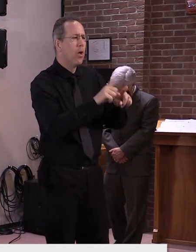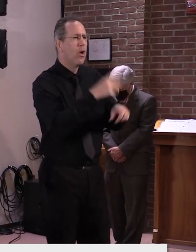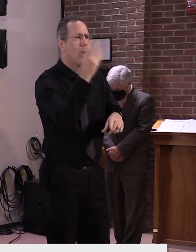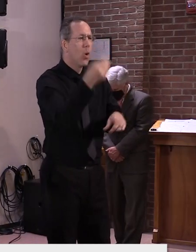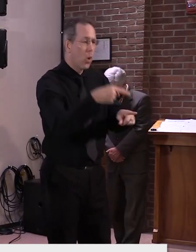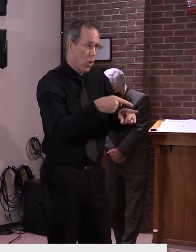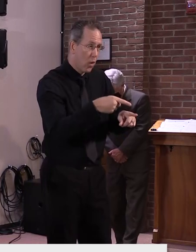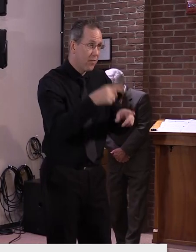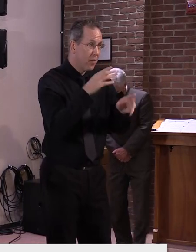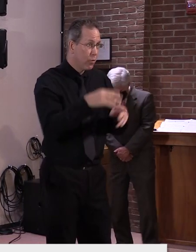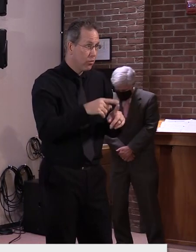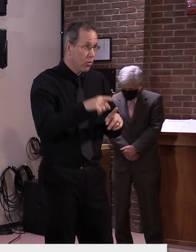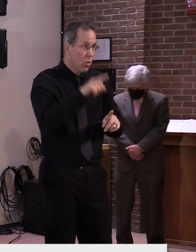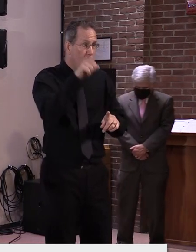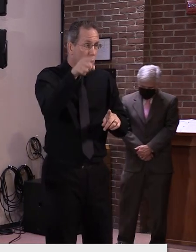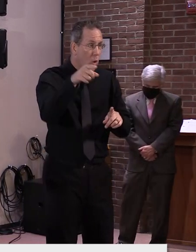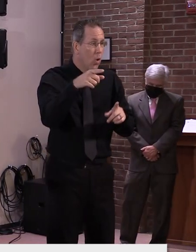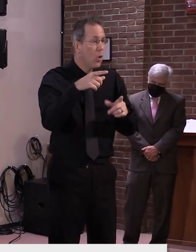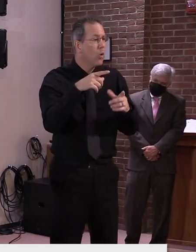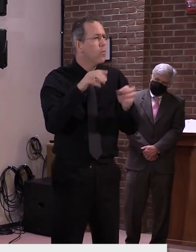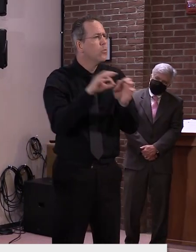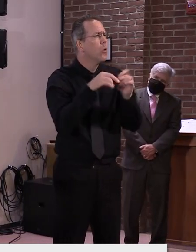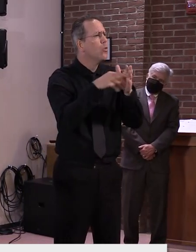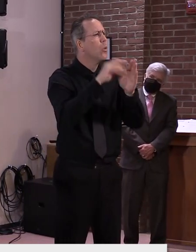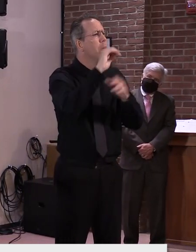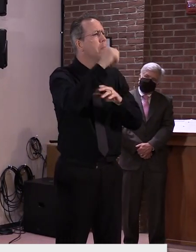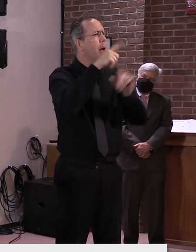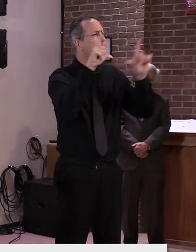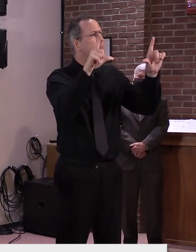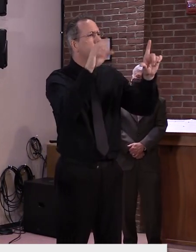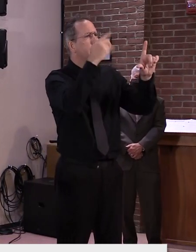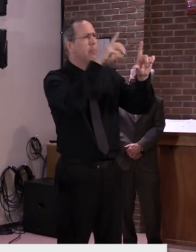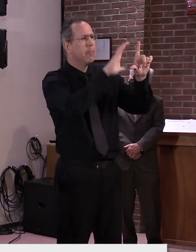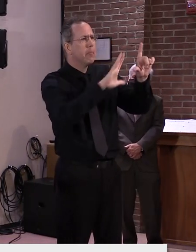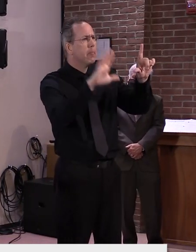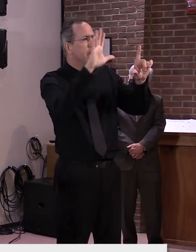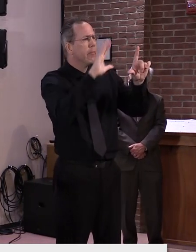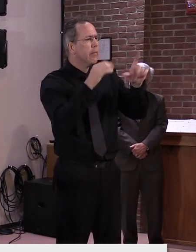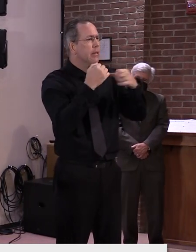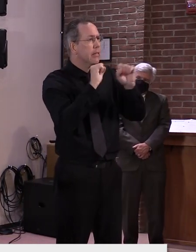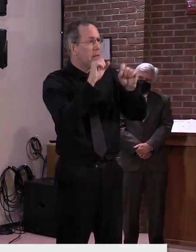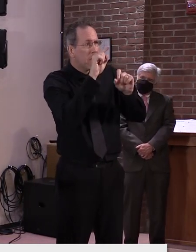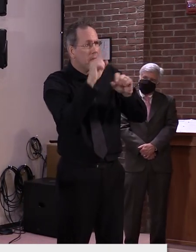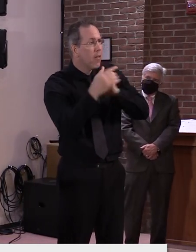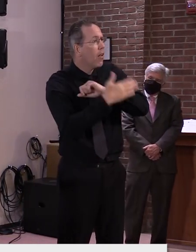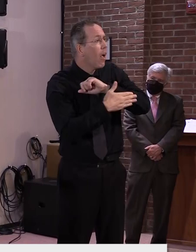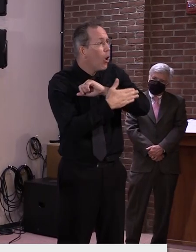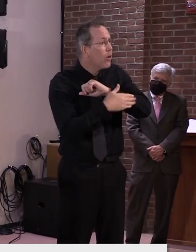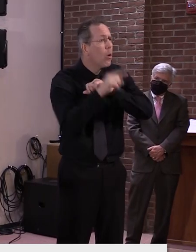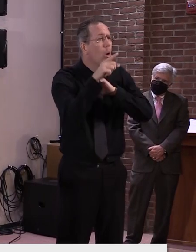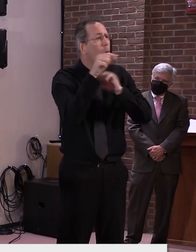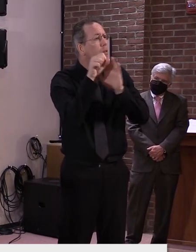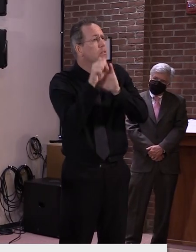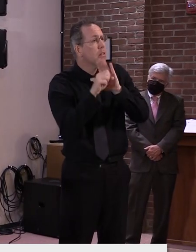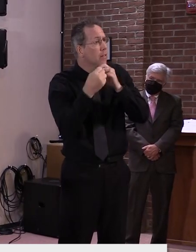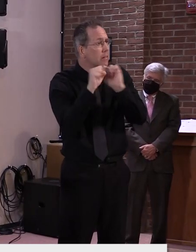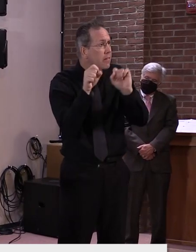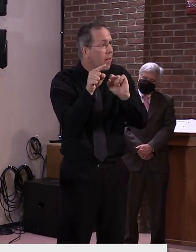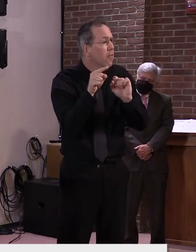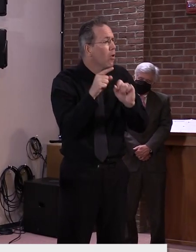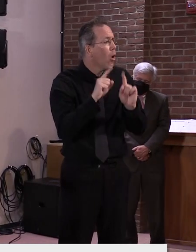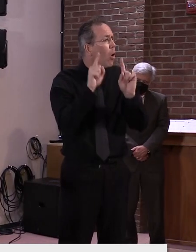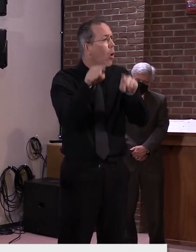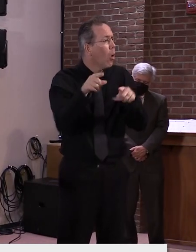as safe as we are. And so I would say if you're going to one of the counties that are deemed